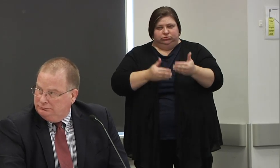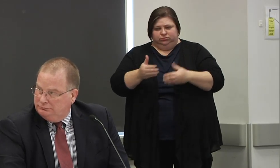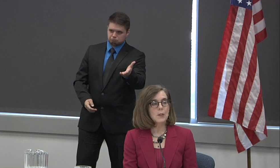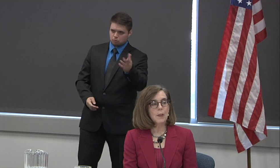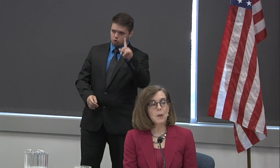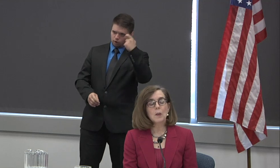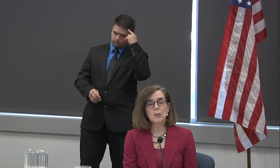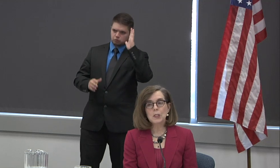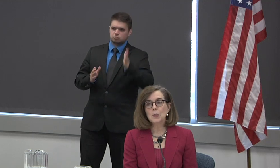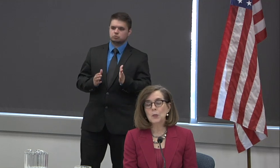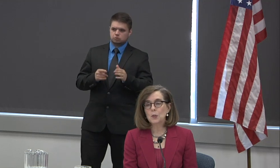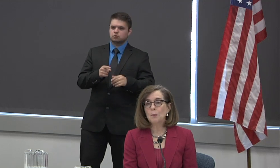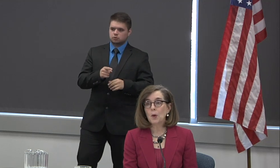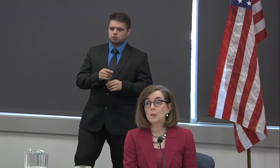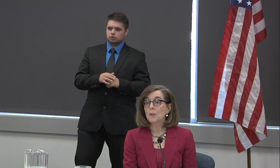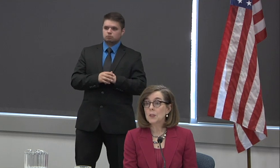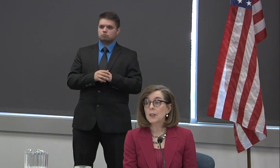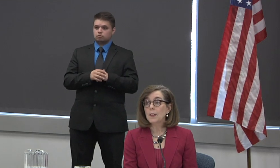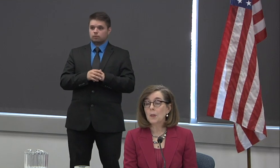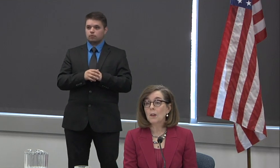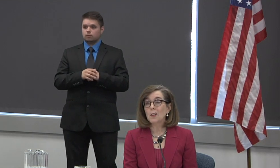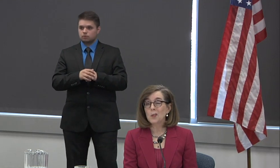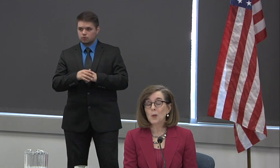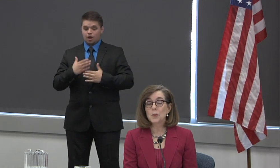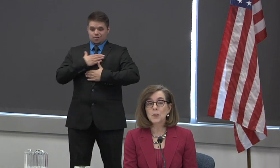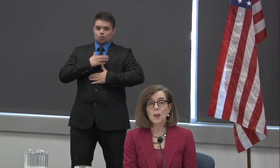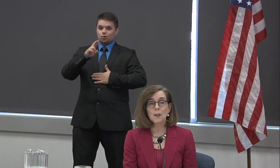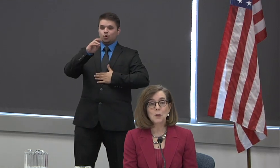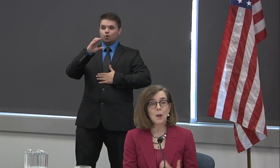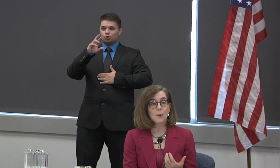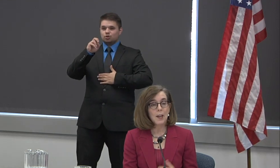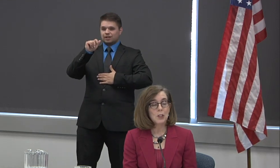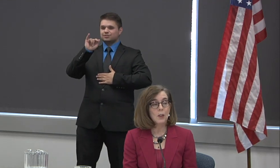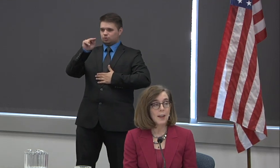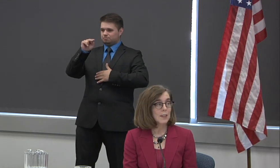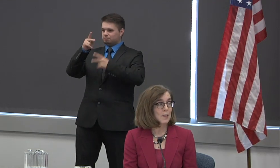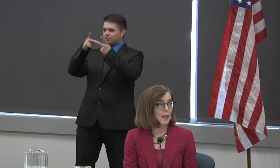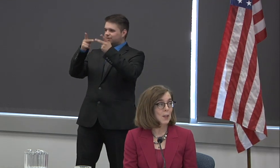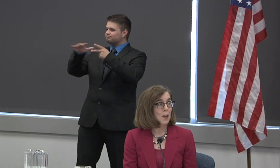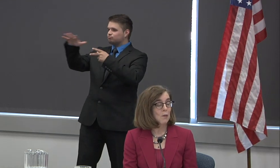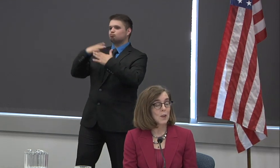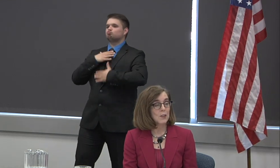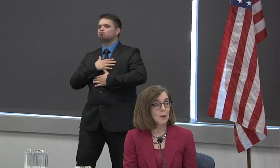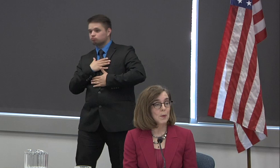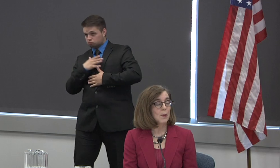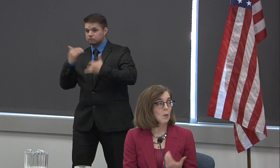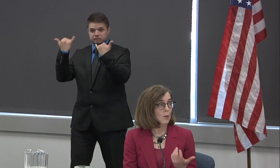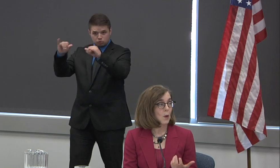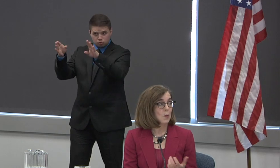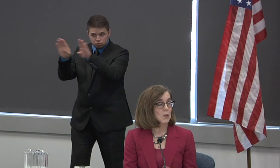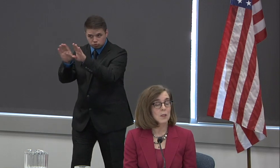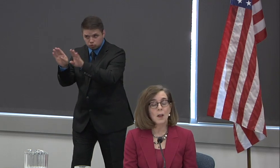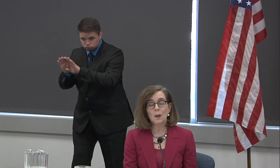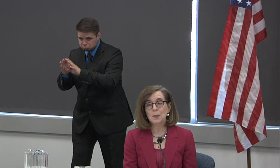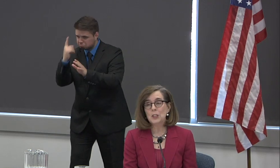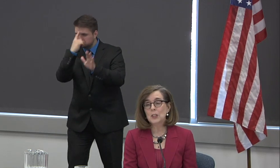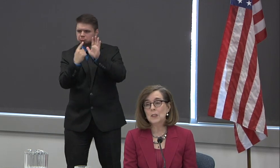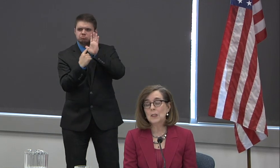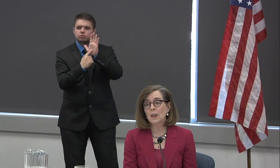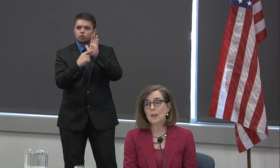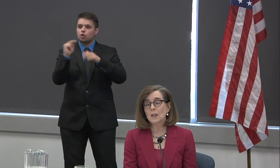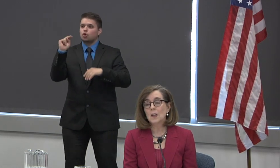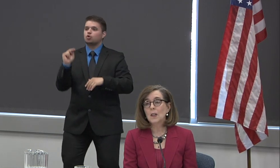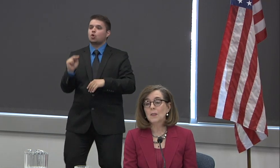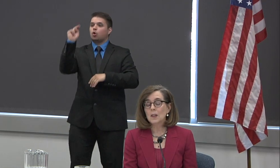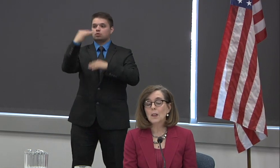openings that there are still certain parts of the state that are closed to recreational activity. For example, the North Coast beaches